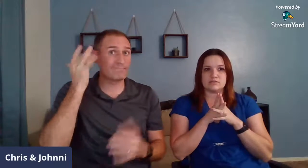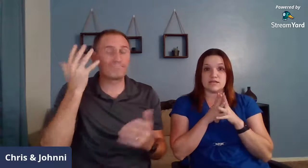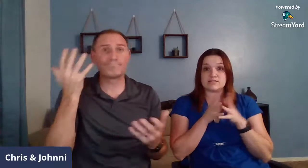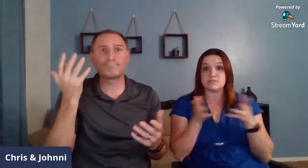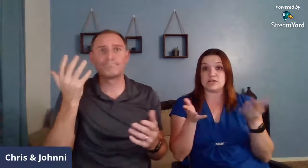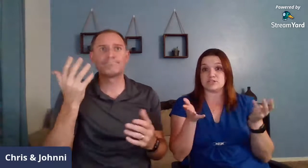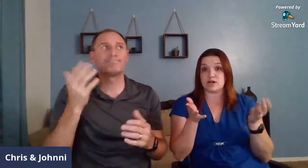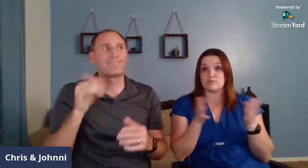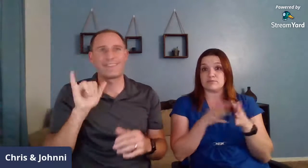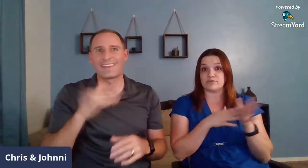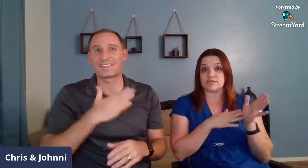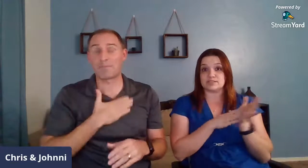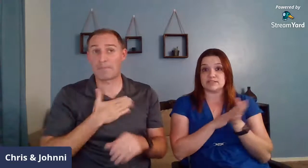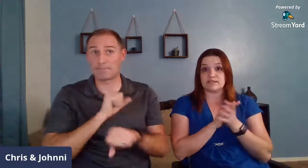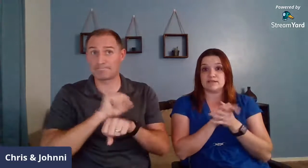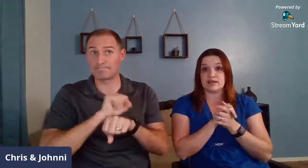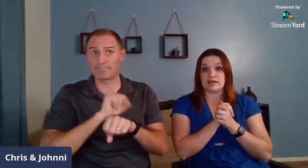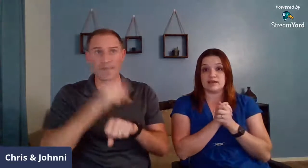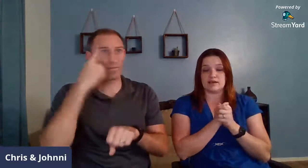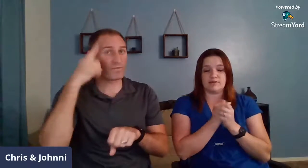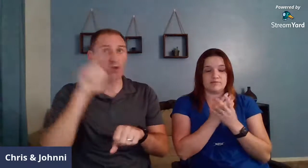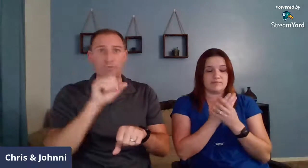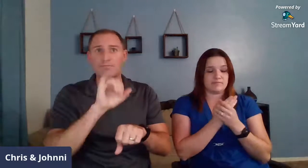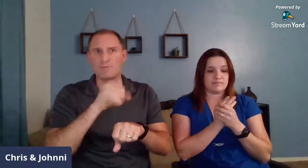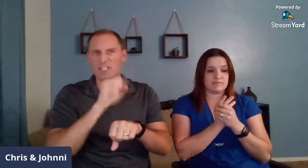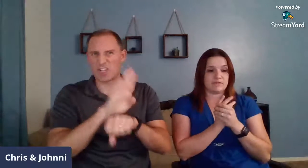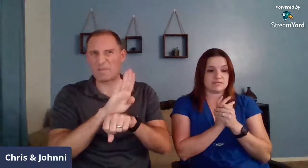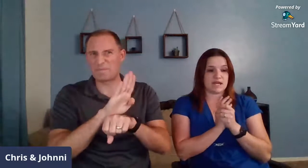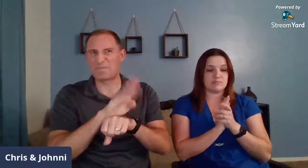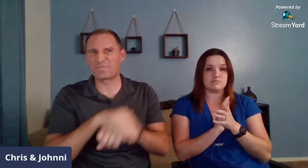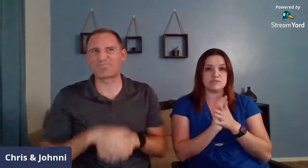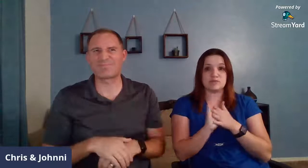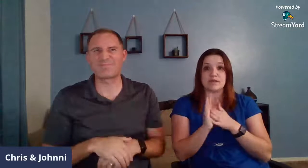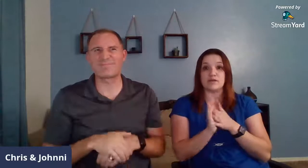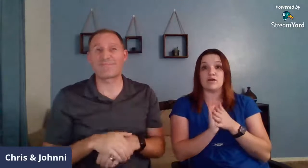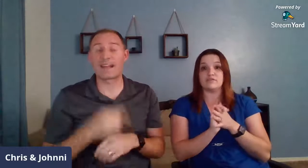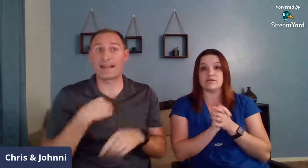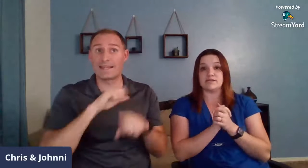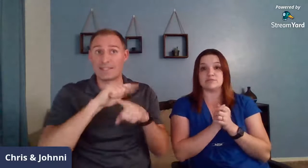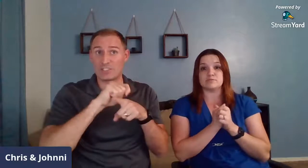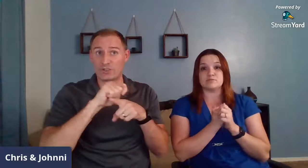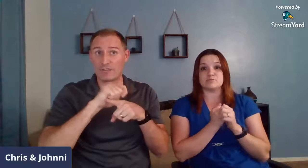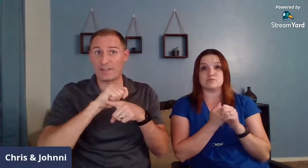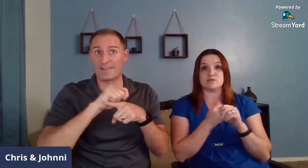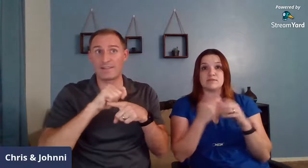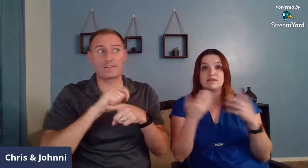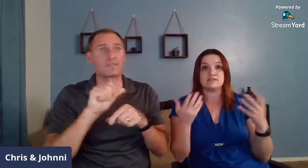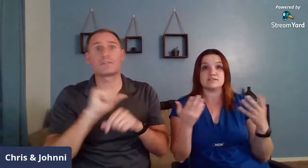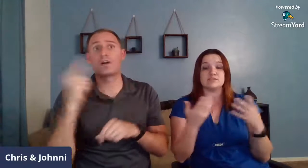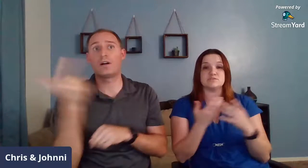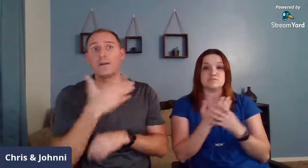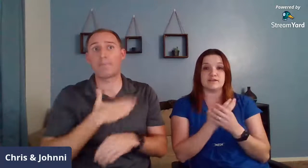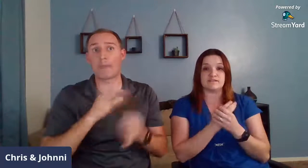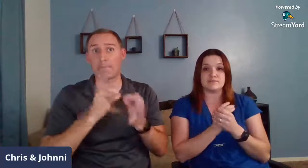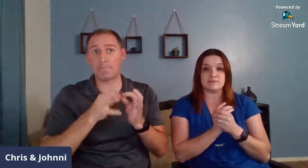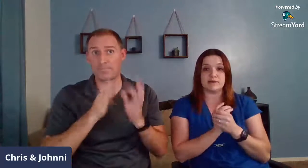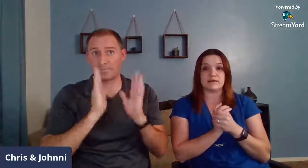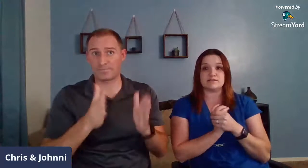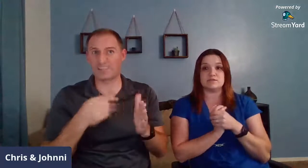that's my job professionally, is I train all of my interpreters. And one of the main things I do is provide feedback to